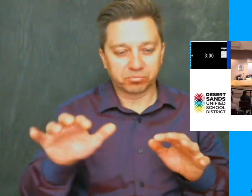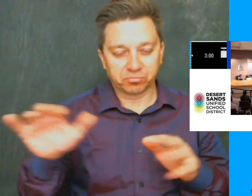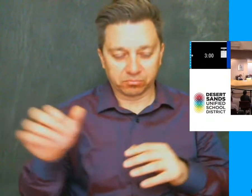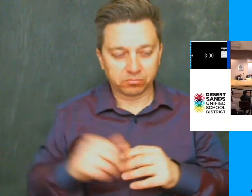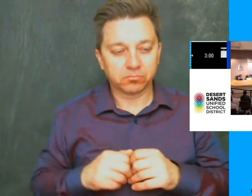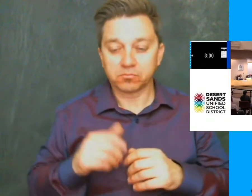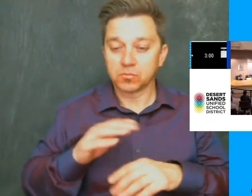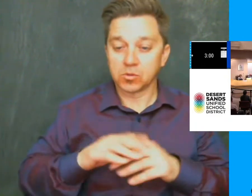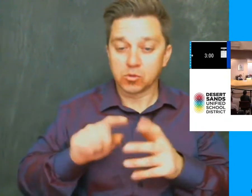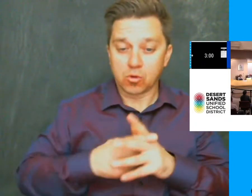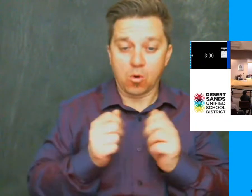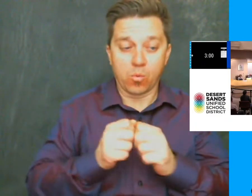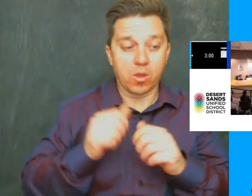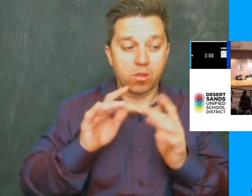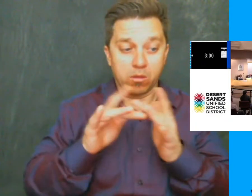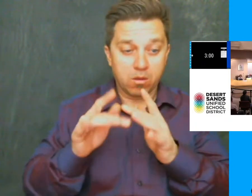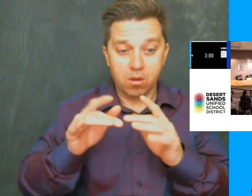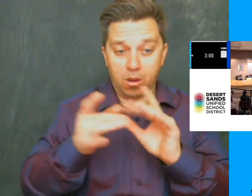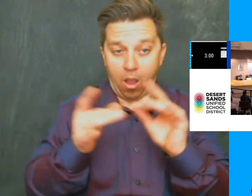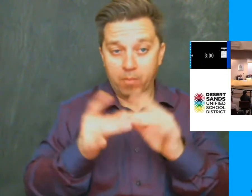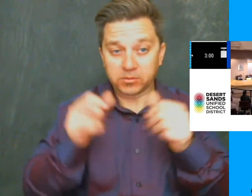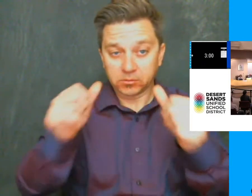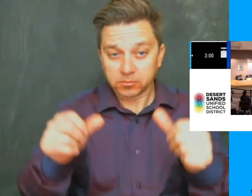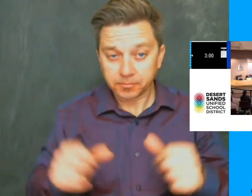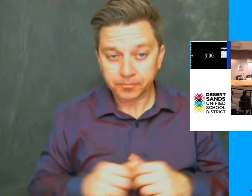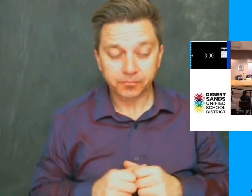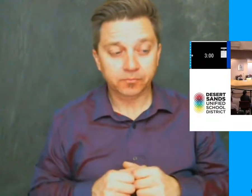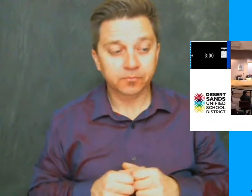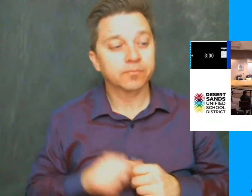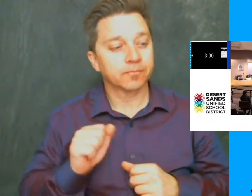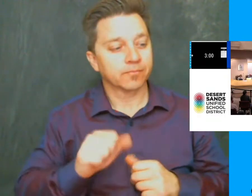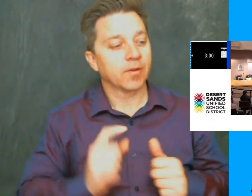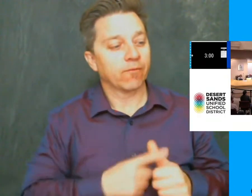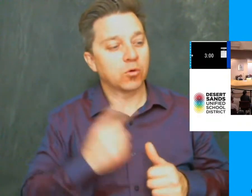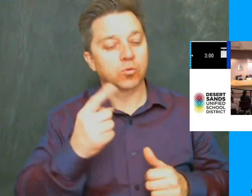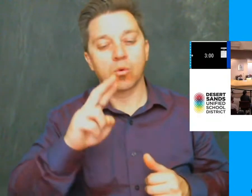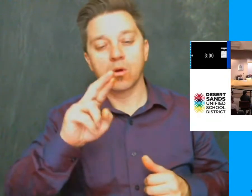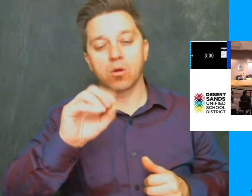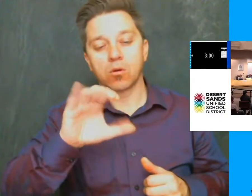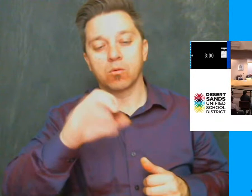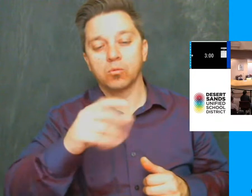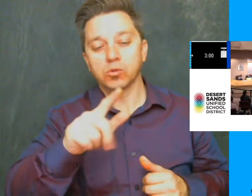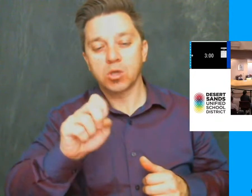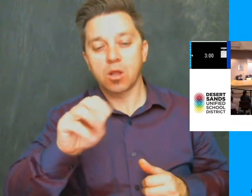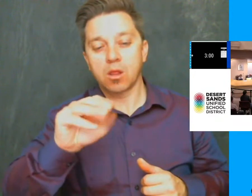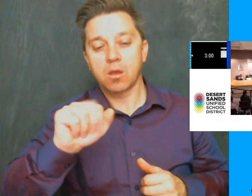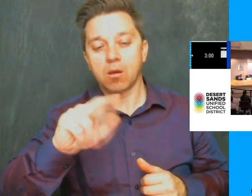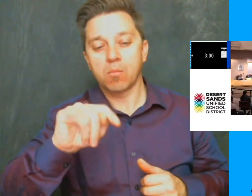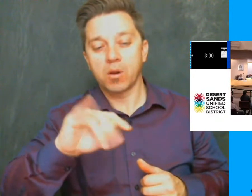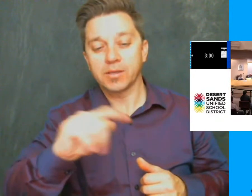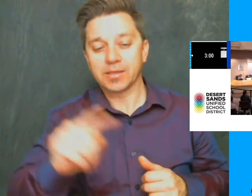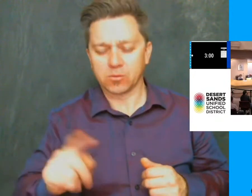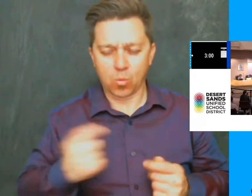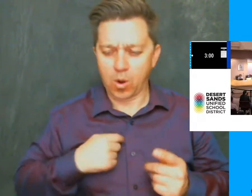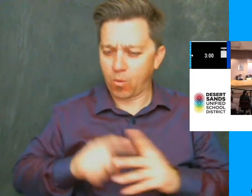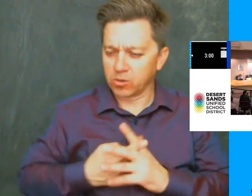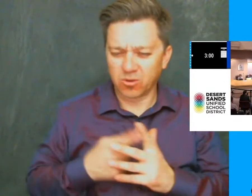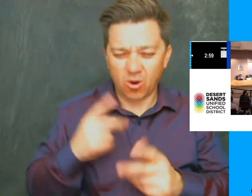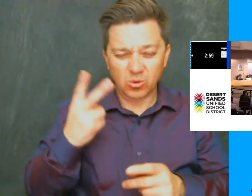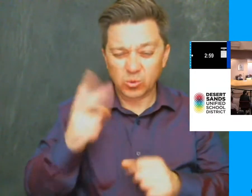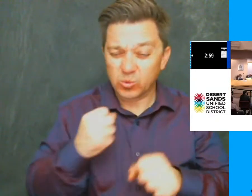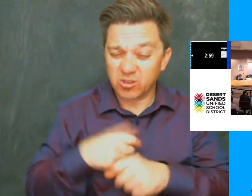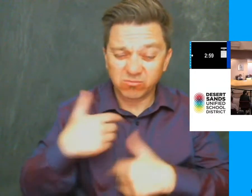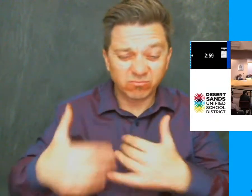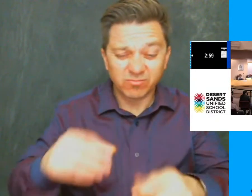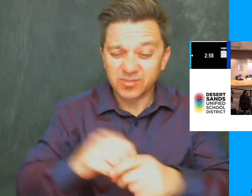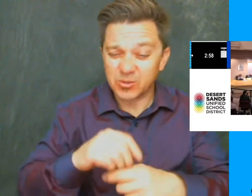Jonathan? Yes. First one is Rochelle Martinez. Where do I even start? 2 years into the